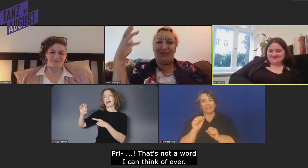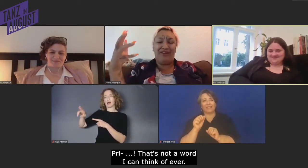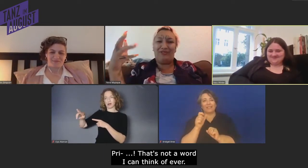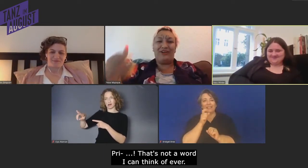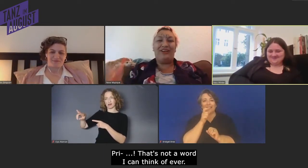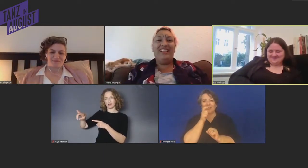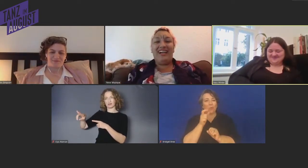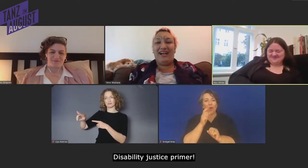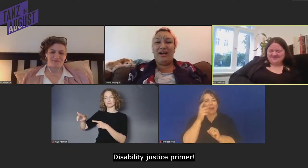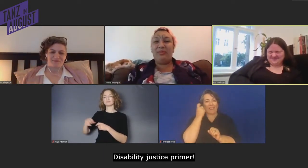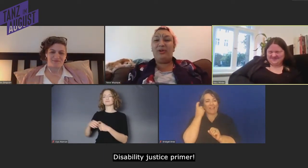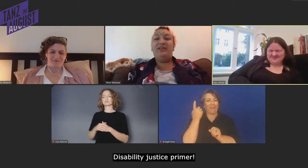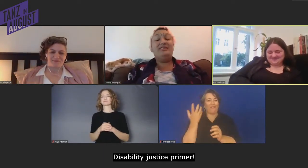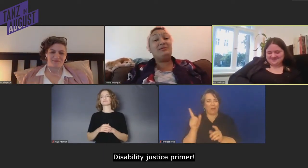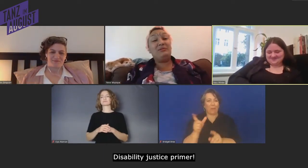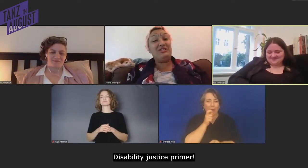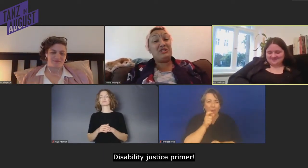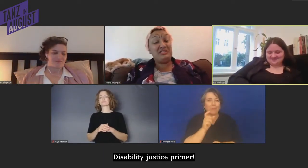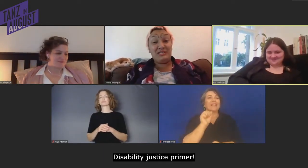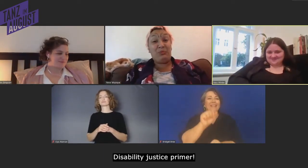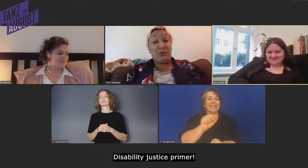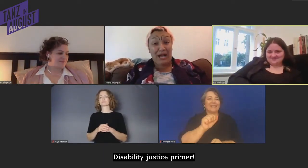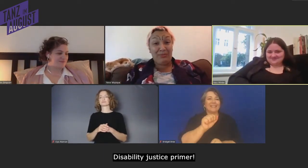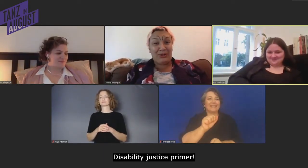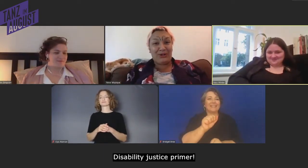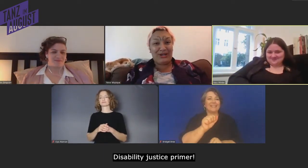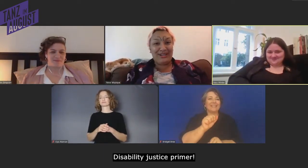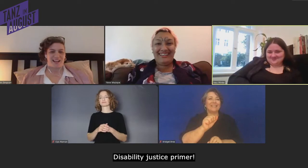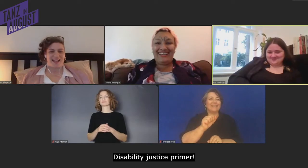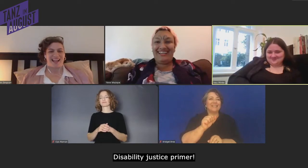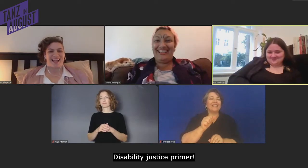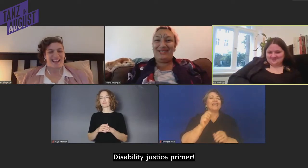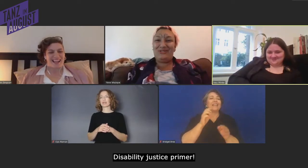of ever. Disability justice primer,